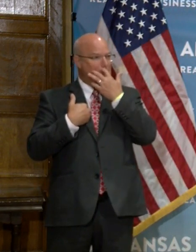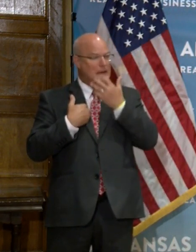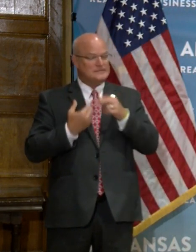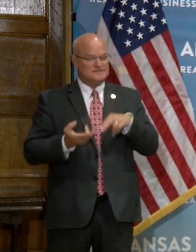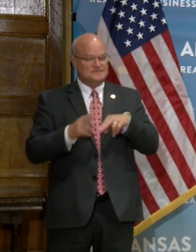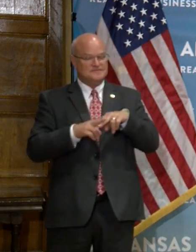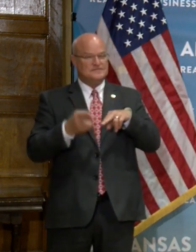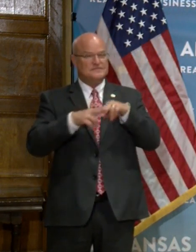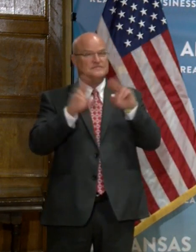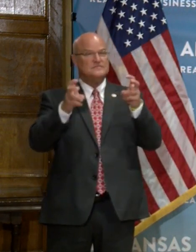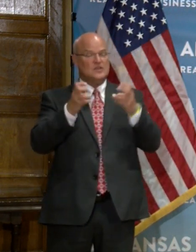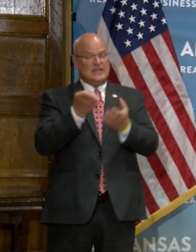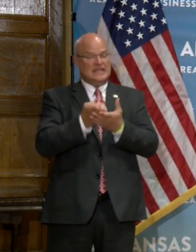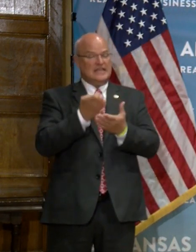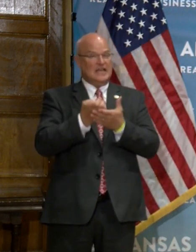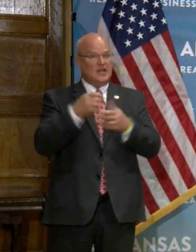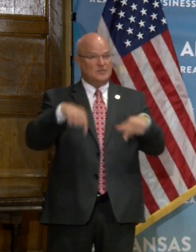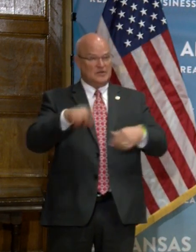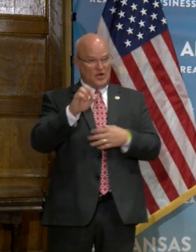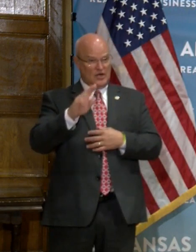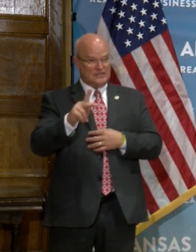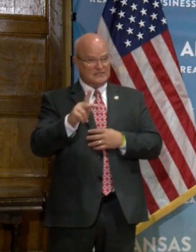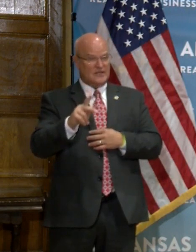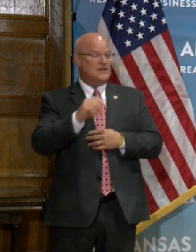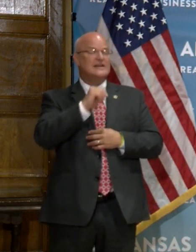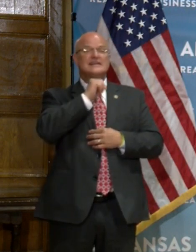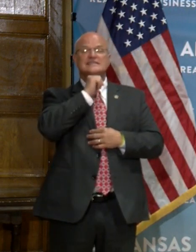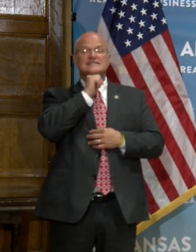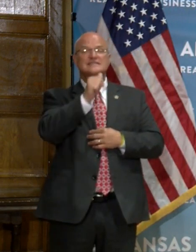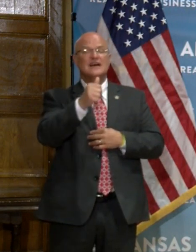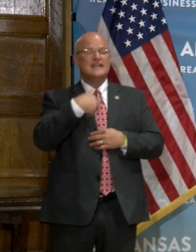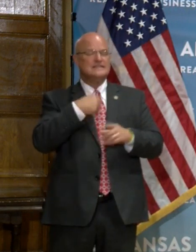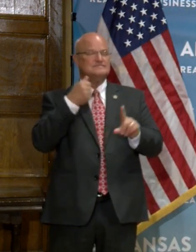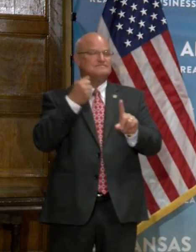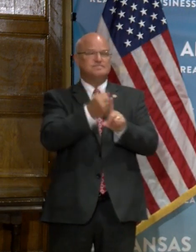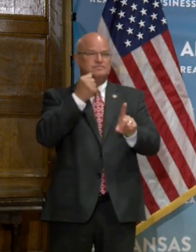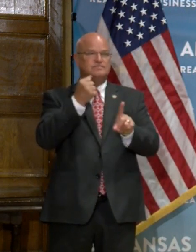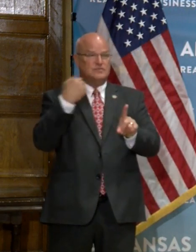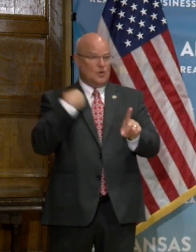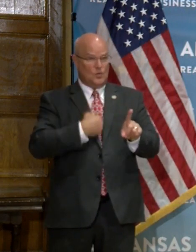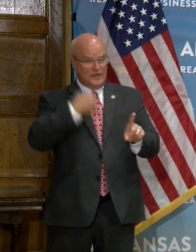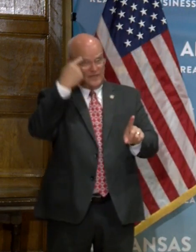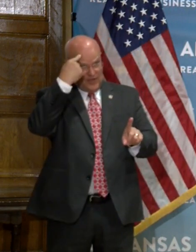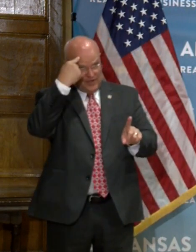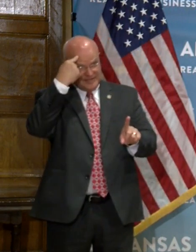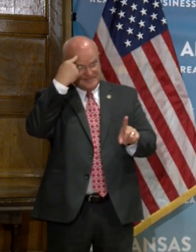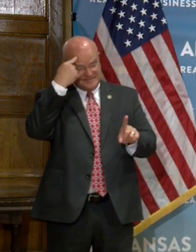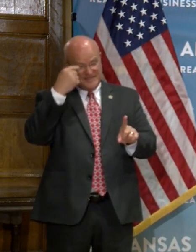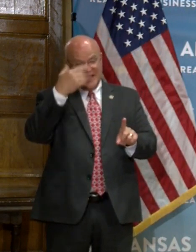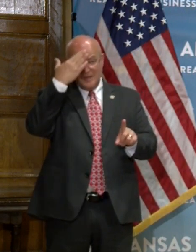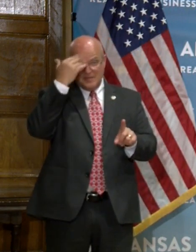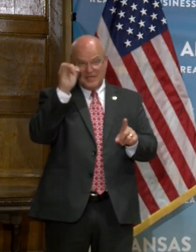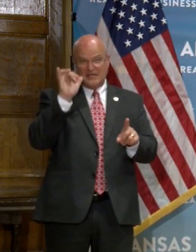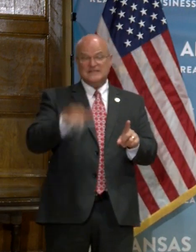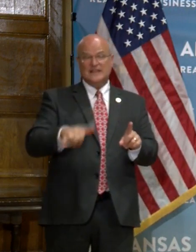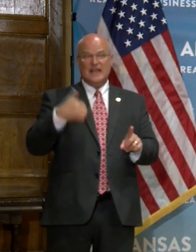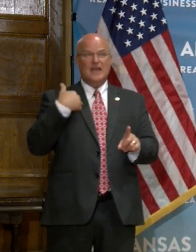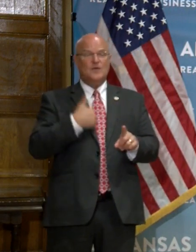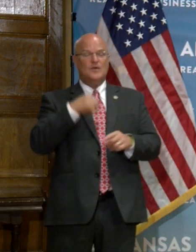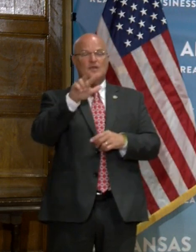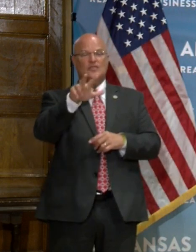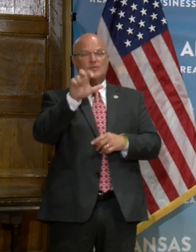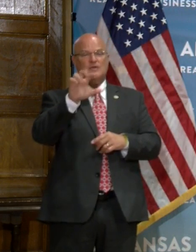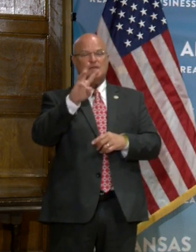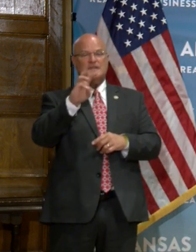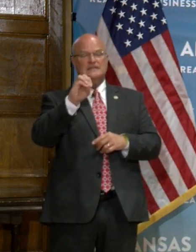gained in terms of our economy in Arkansas. It did not take the dip that we expected it to, and because of that, we're